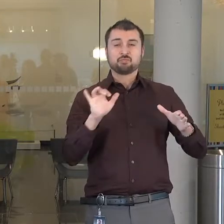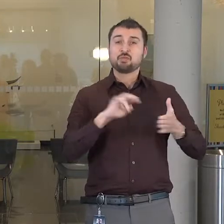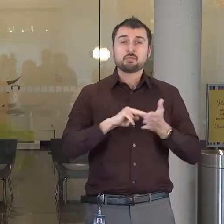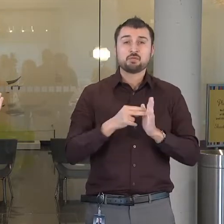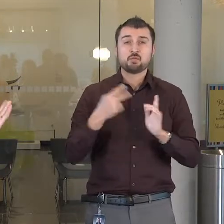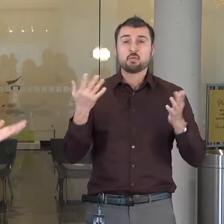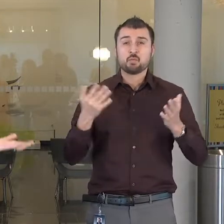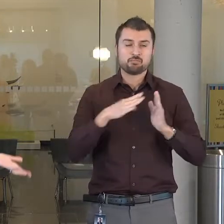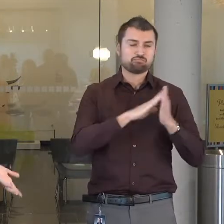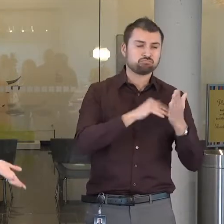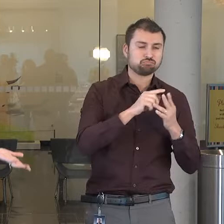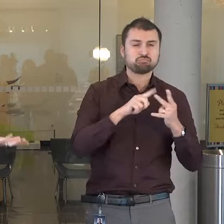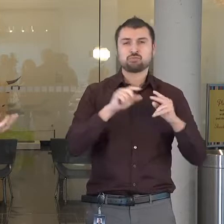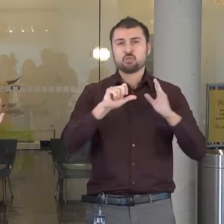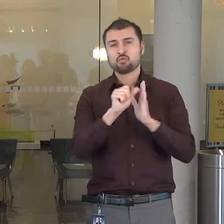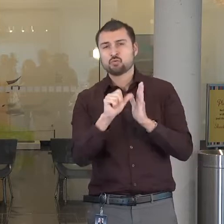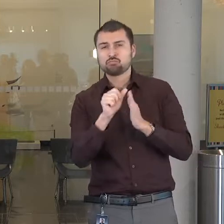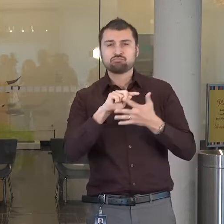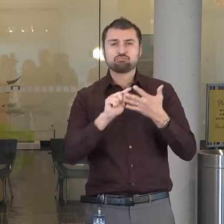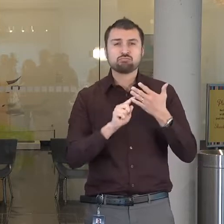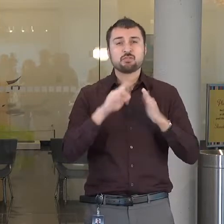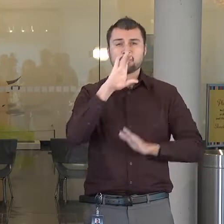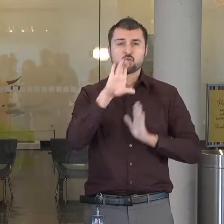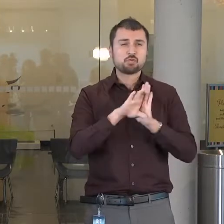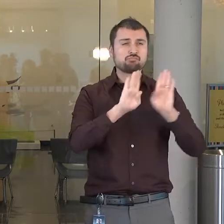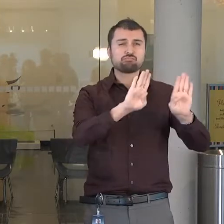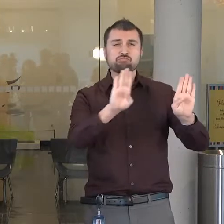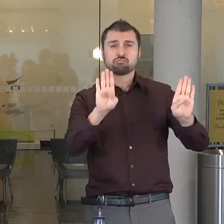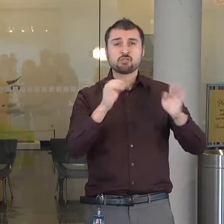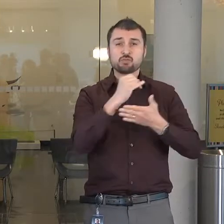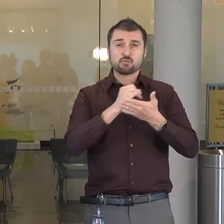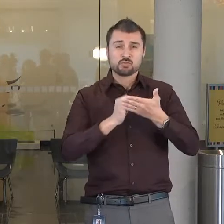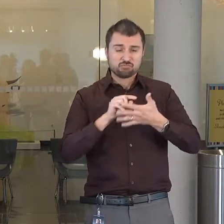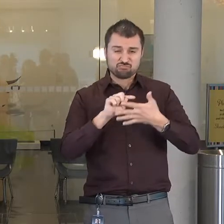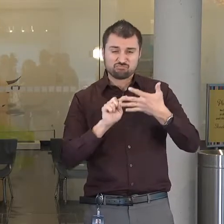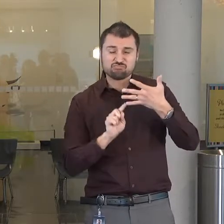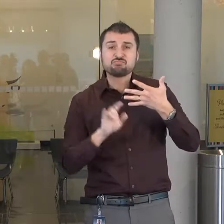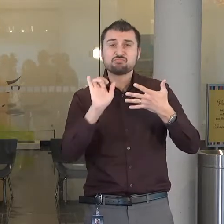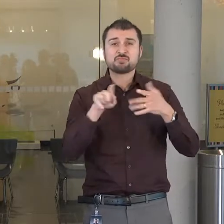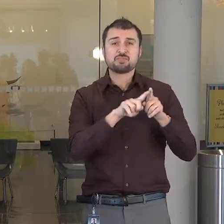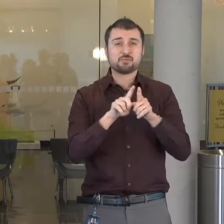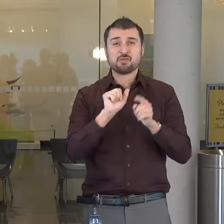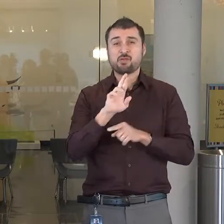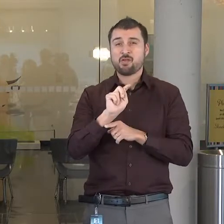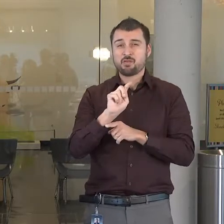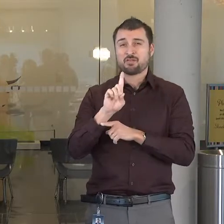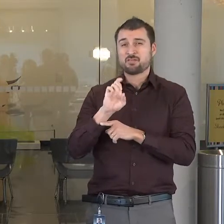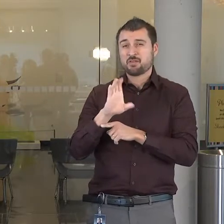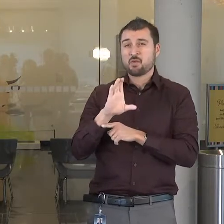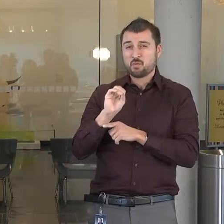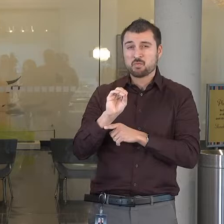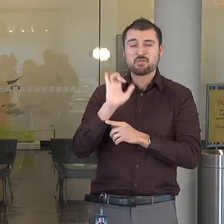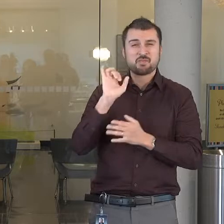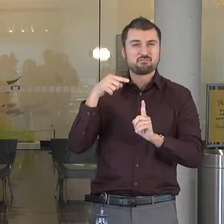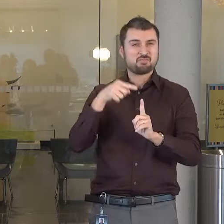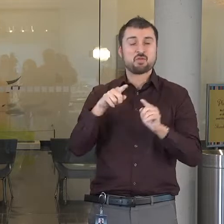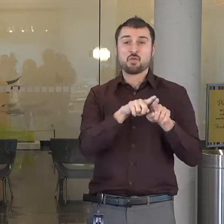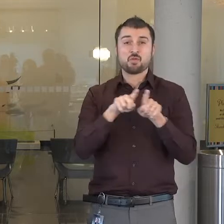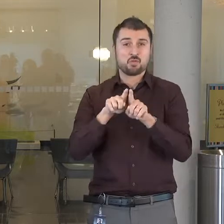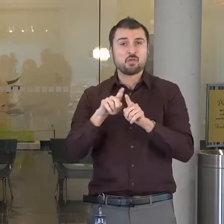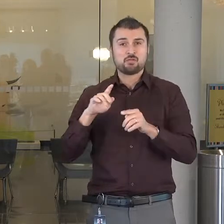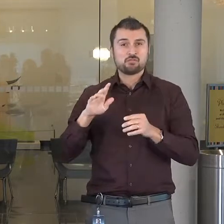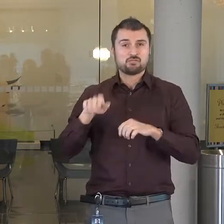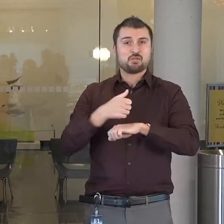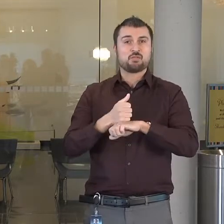and sculptures and photographs and drawings. And Art Deco was also brought